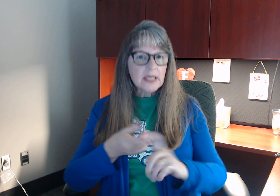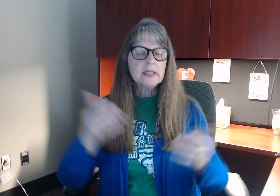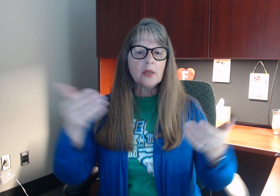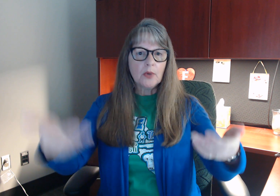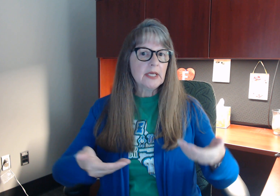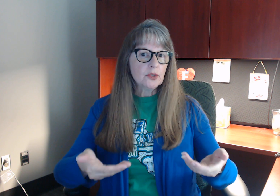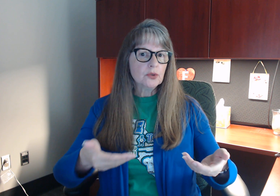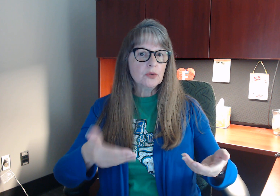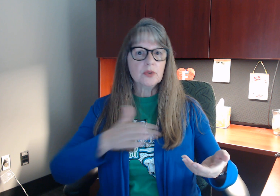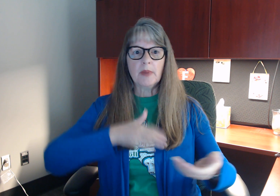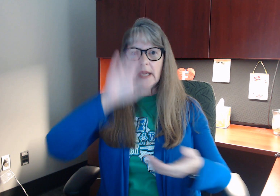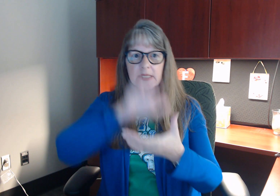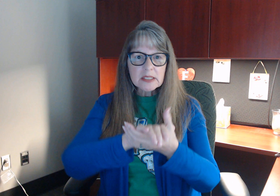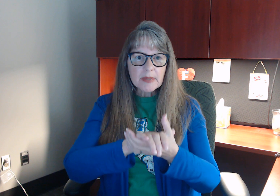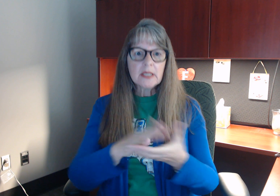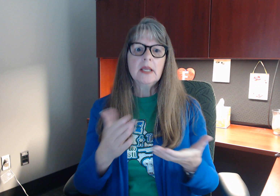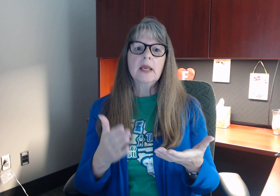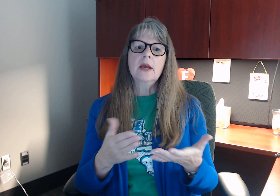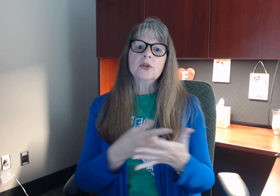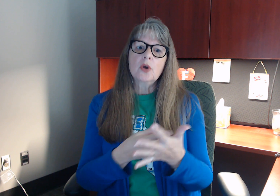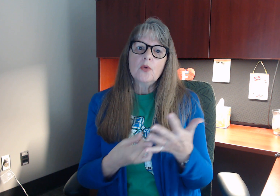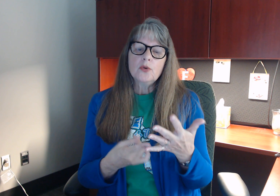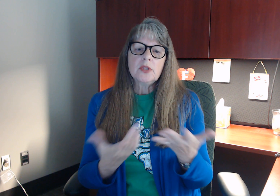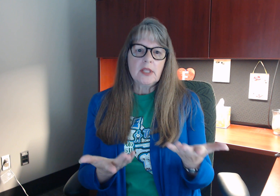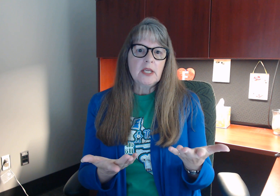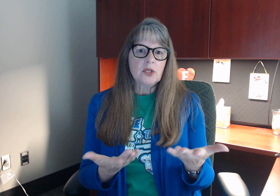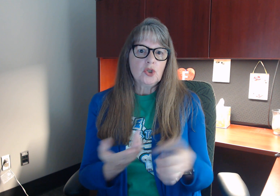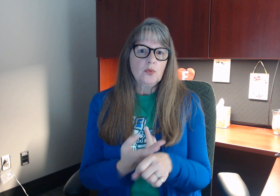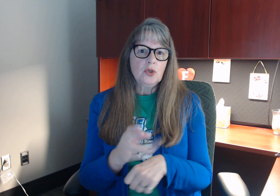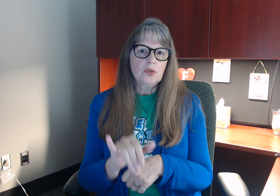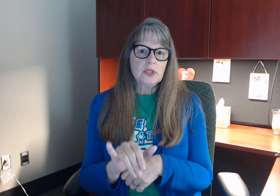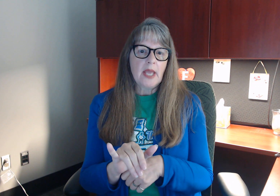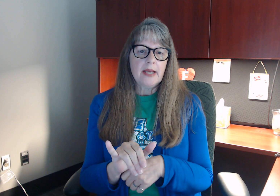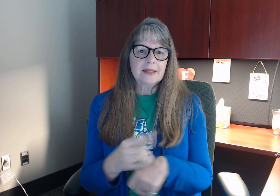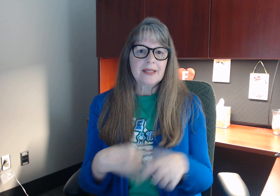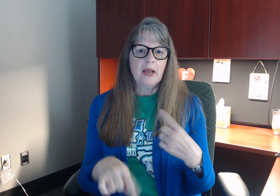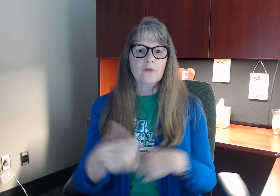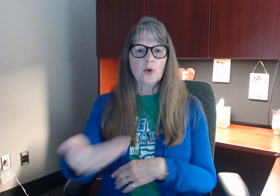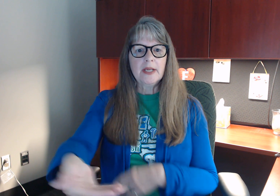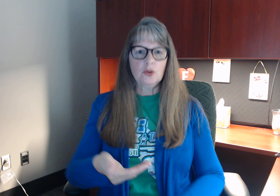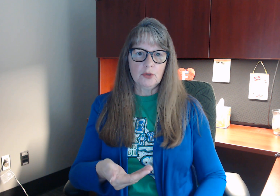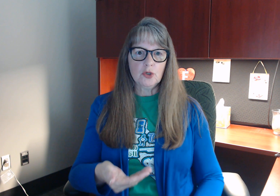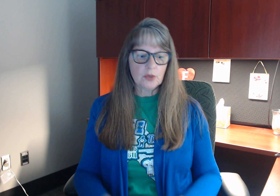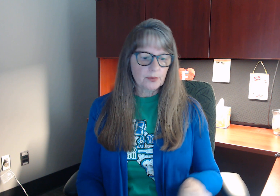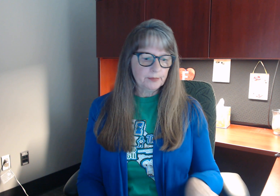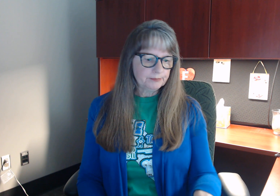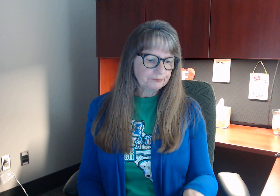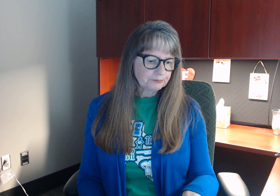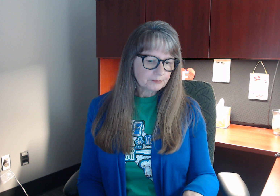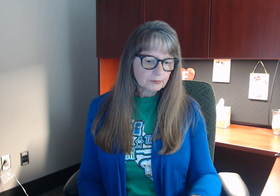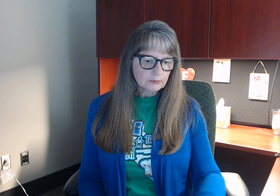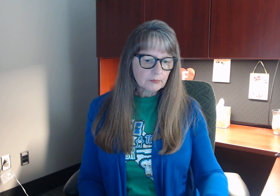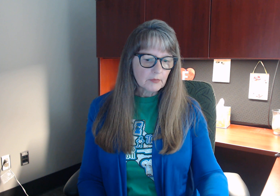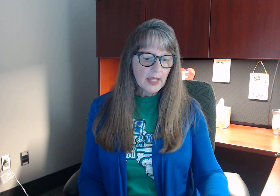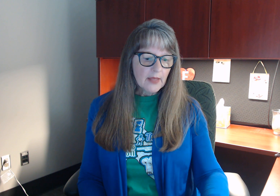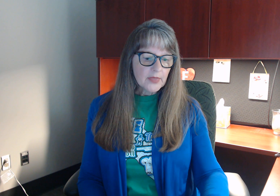I want to introduce my husband. So those are the things that you would use that sign for, introduce. The